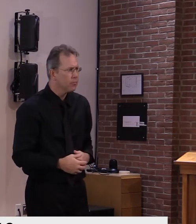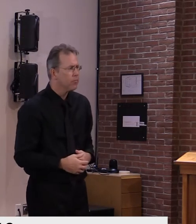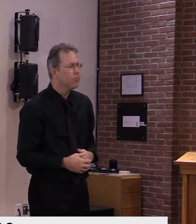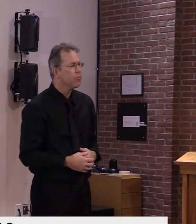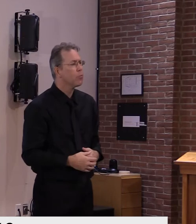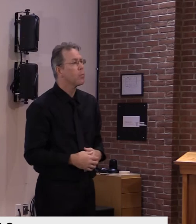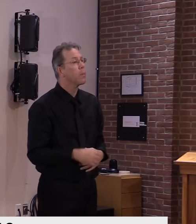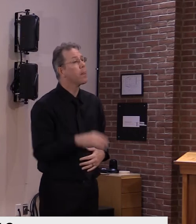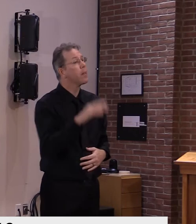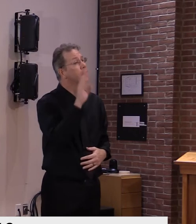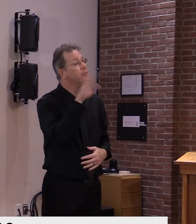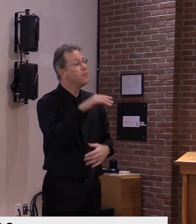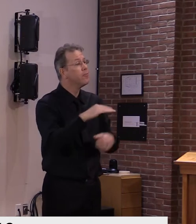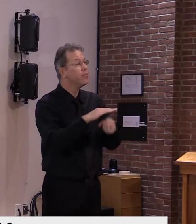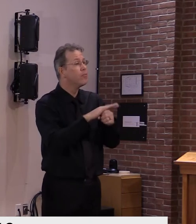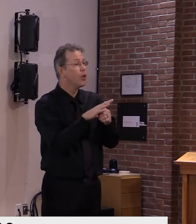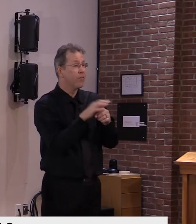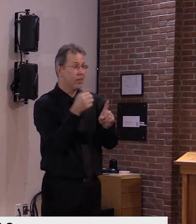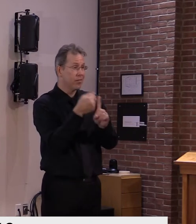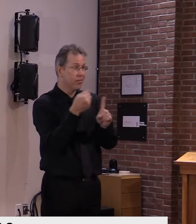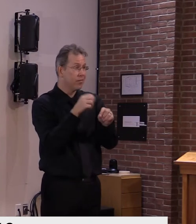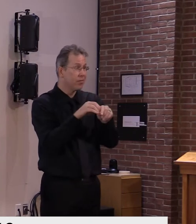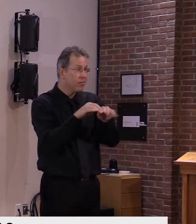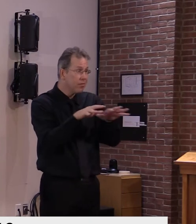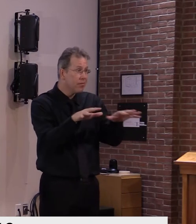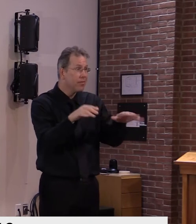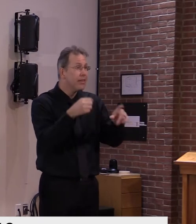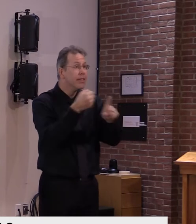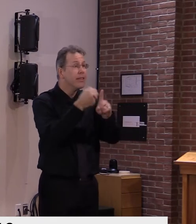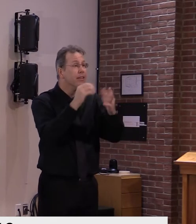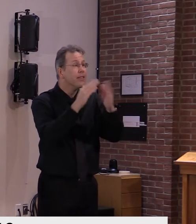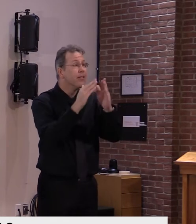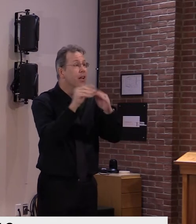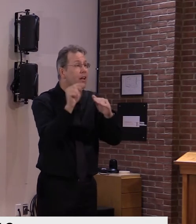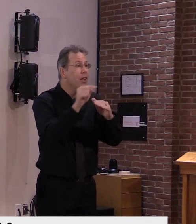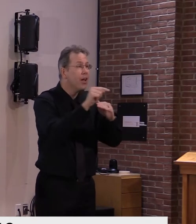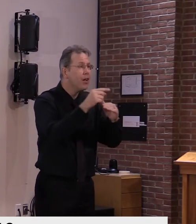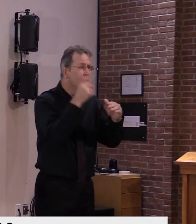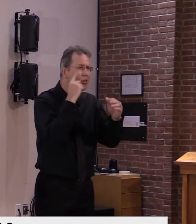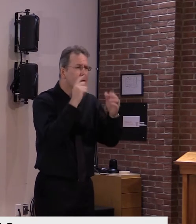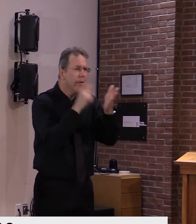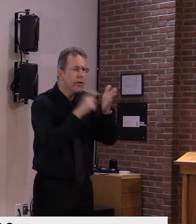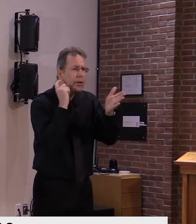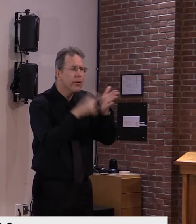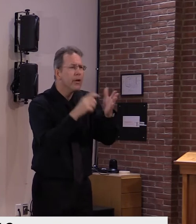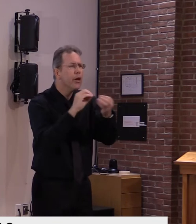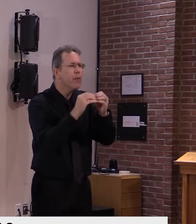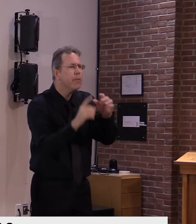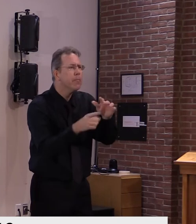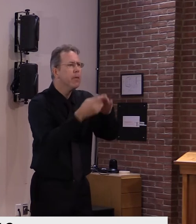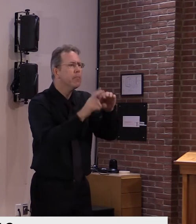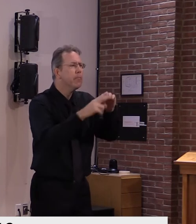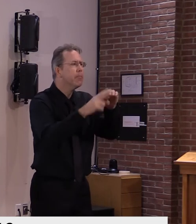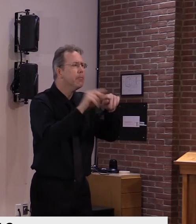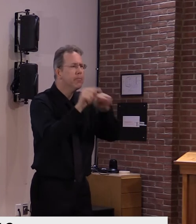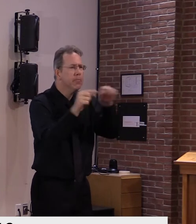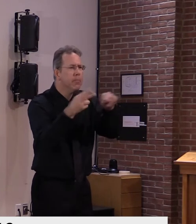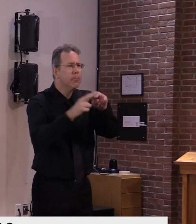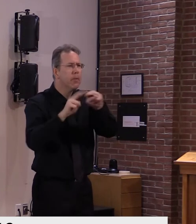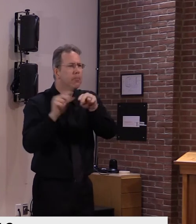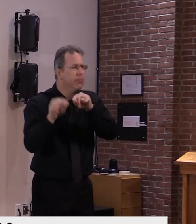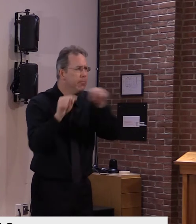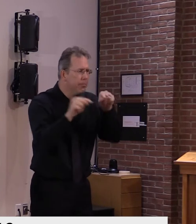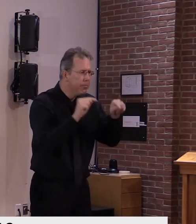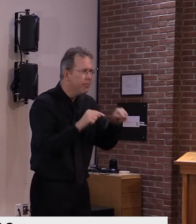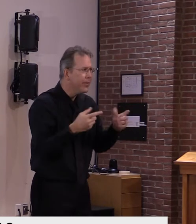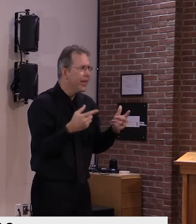the community, that we're going to see more of these outbreaks. It's just part of the nature of the virus. As well, this